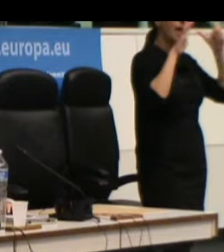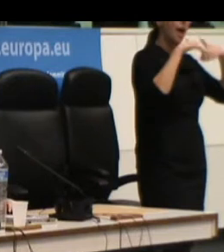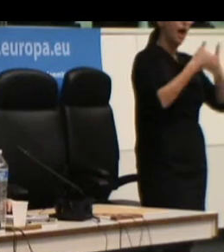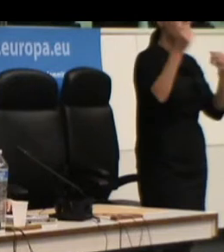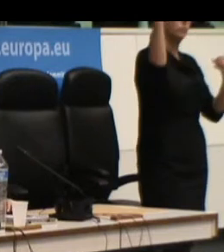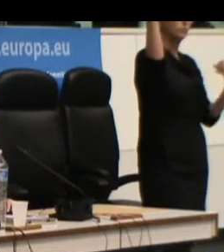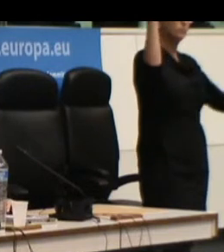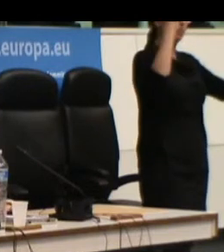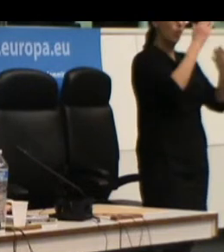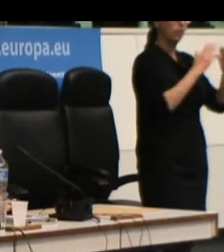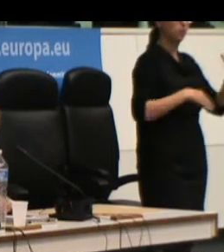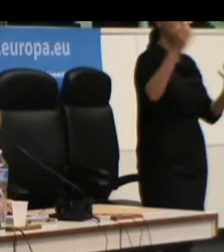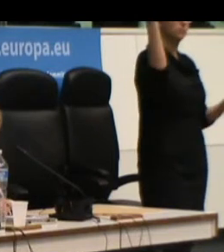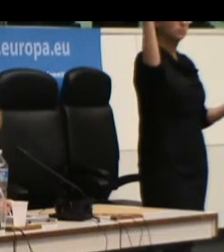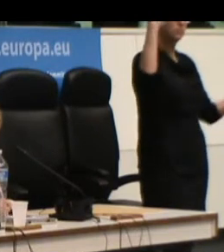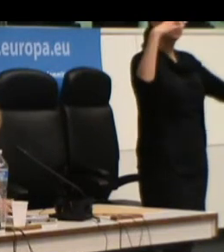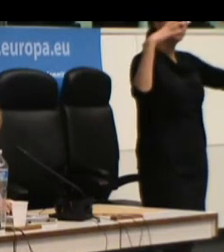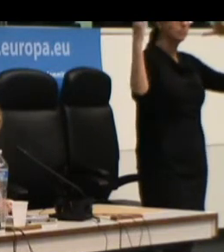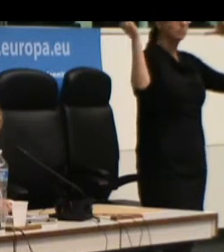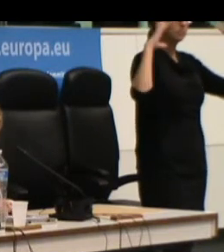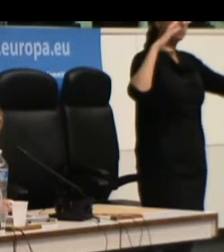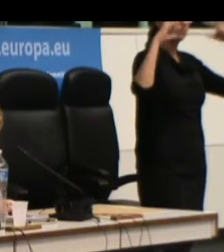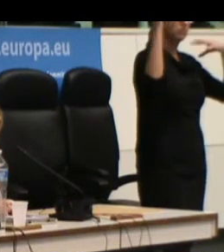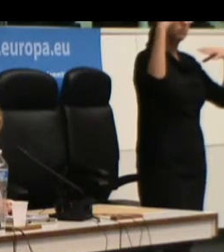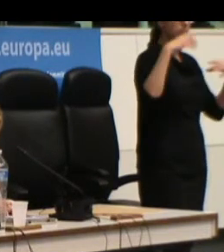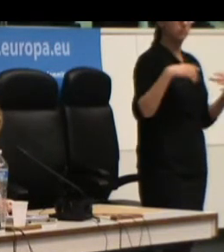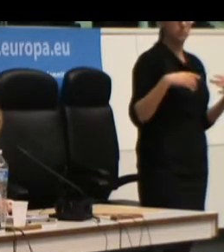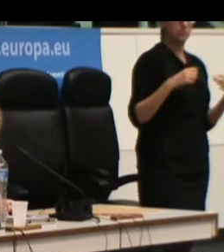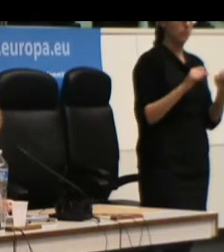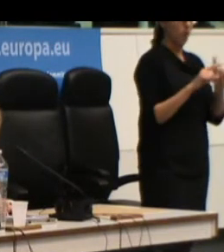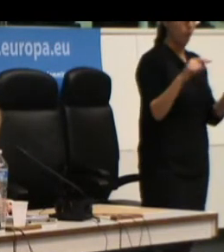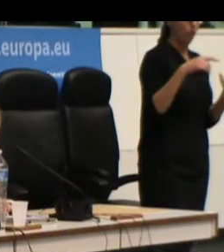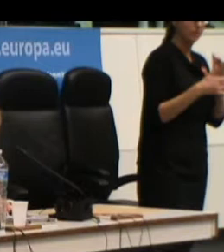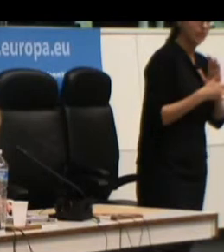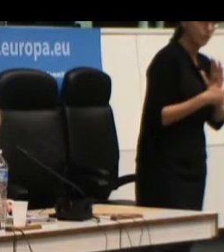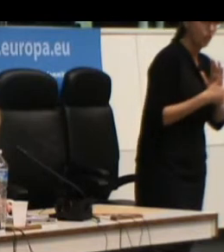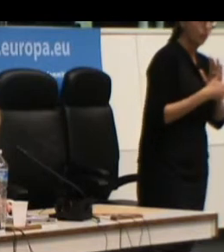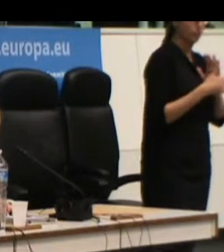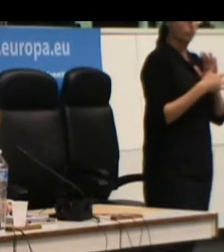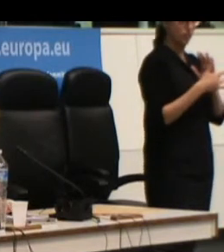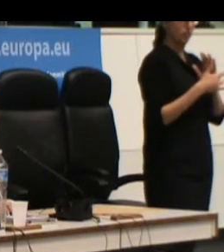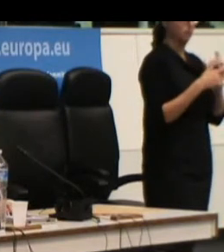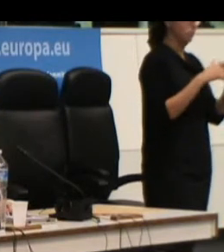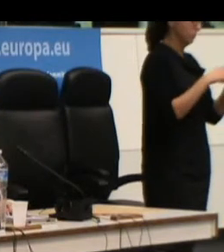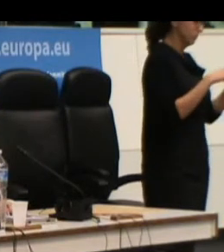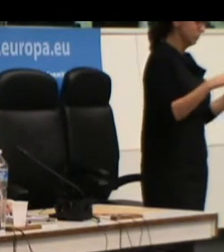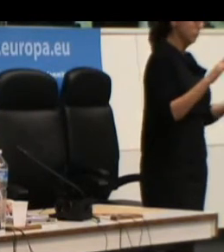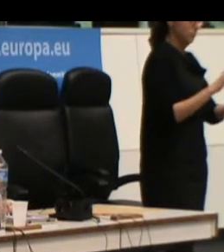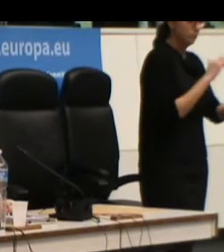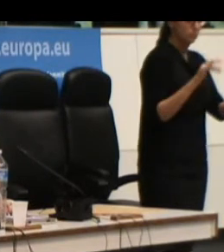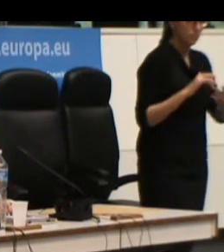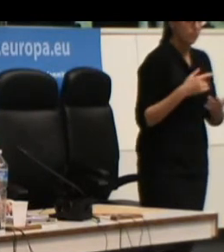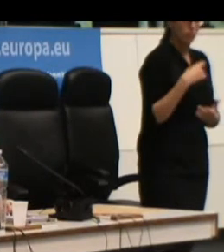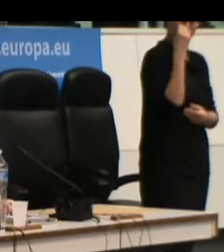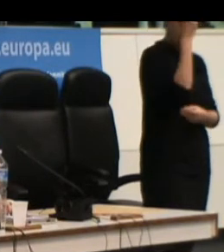did. So all this type of technology, RFID equipment, wands and so on, we just